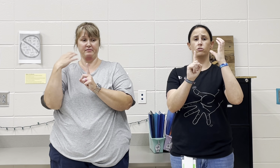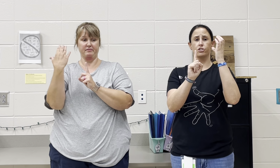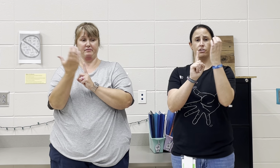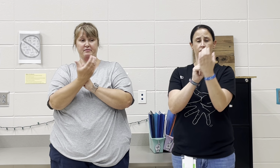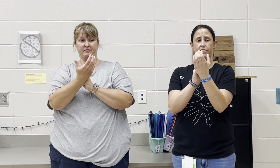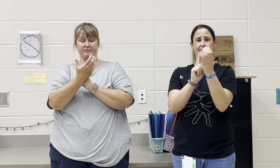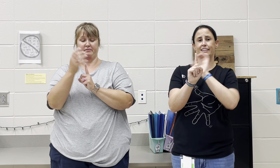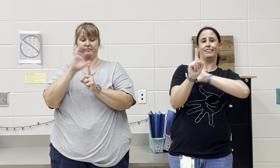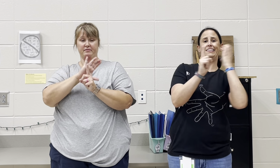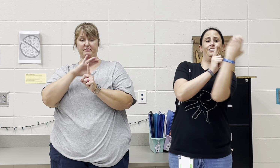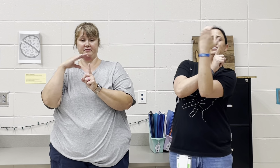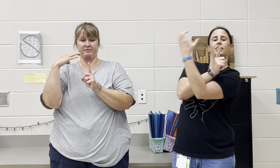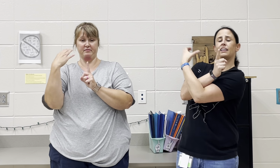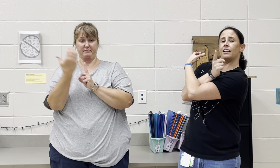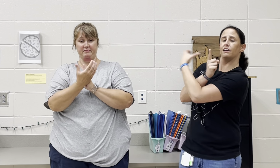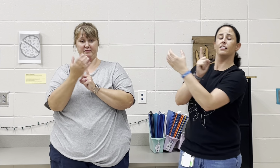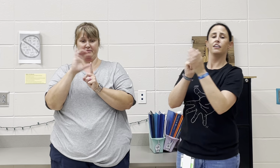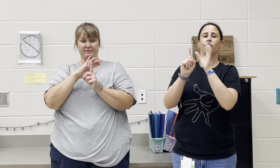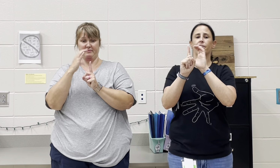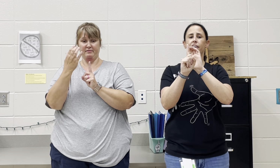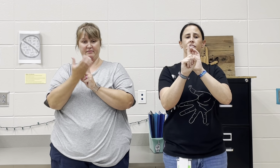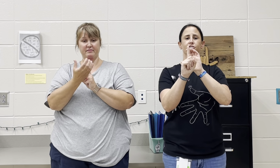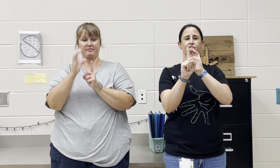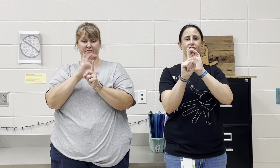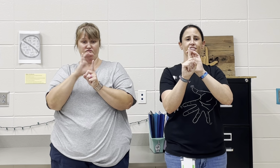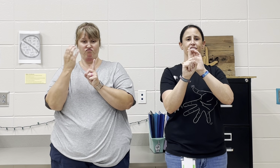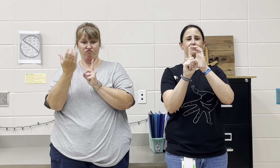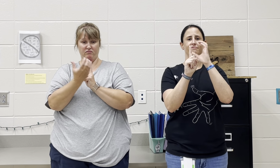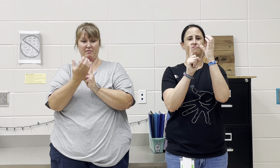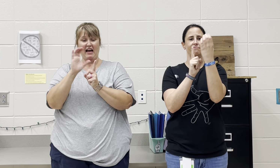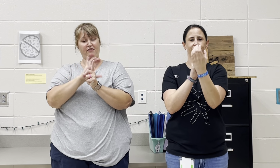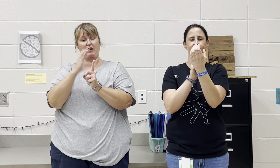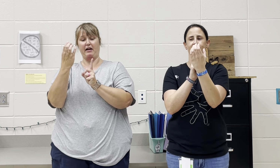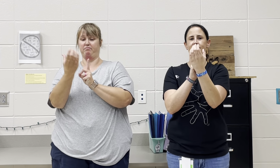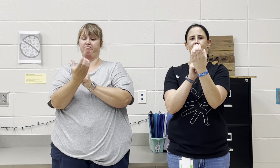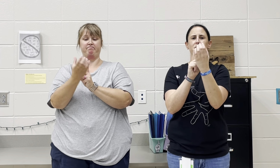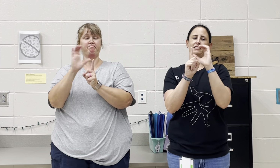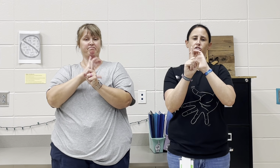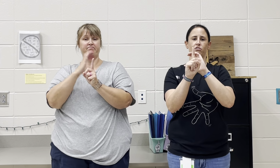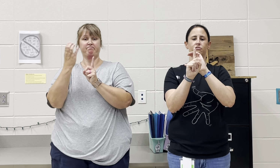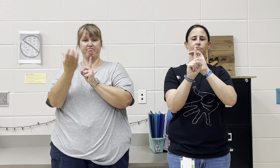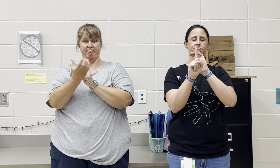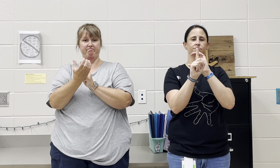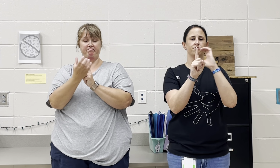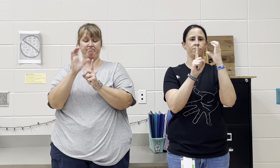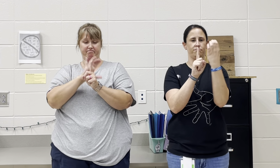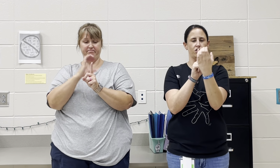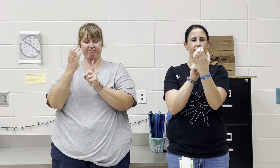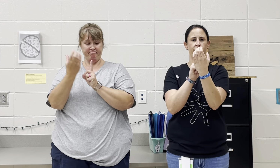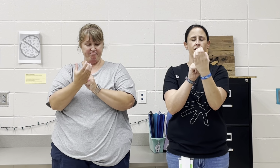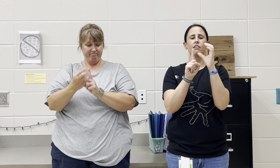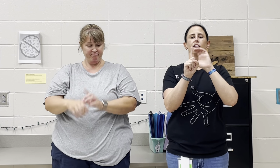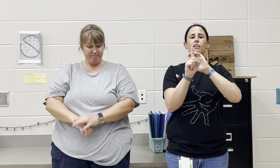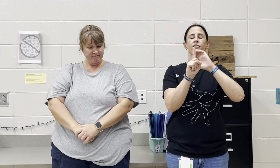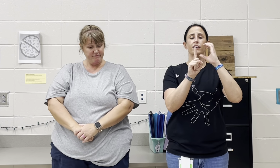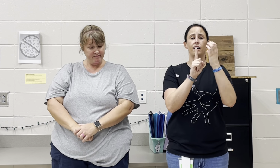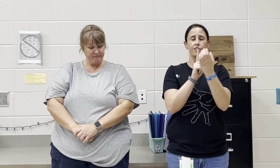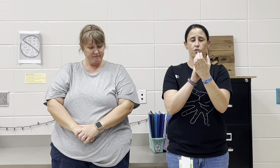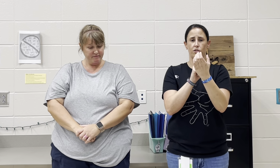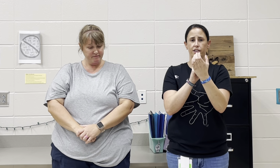culture. It's not like, yeah, okay, just About halfway around. semicircle, okay? The other one,